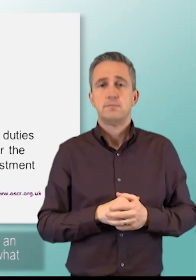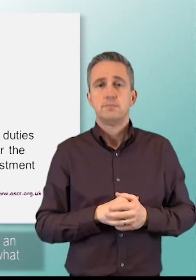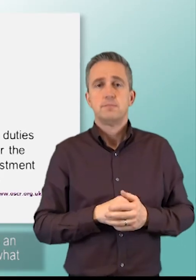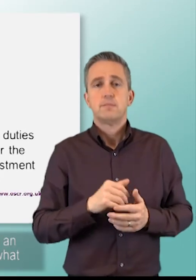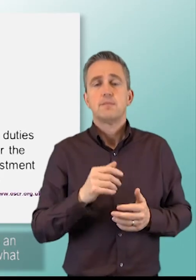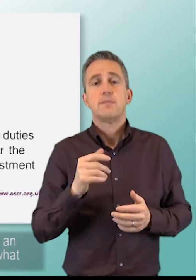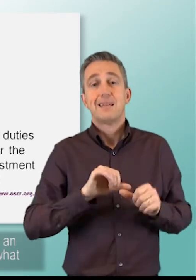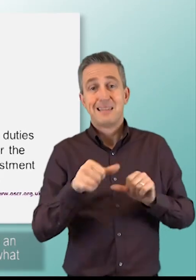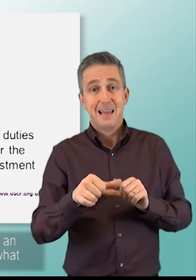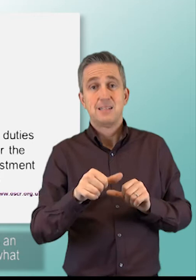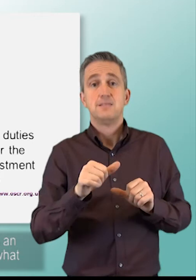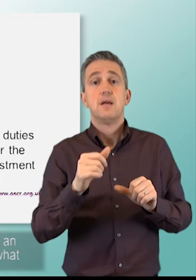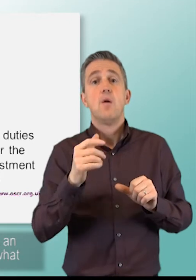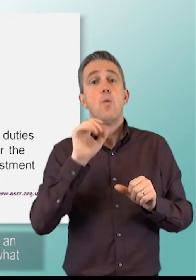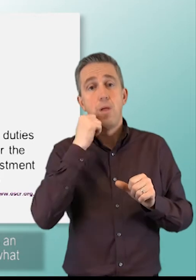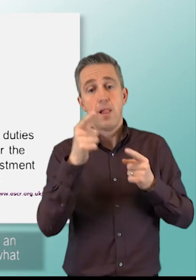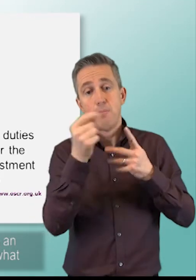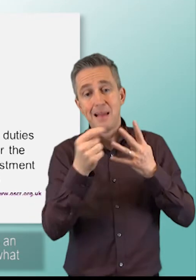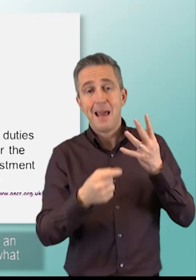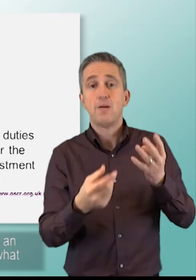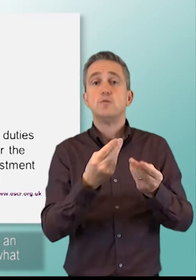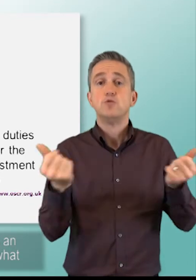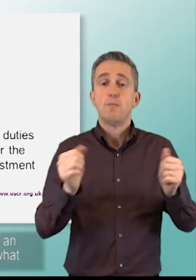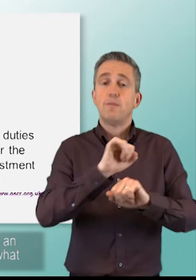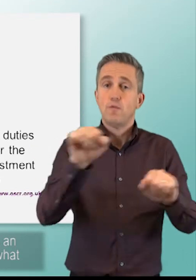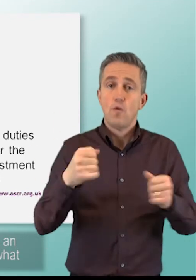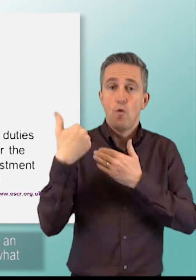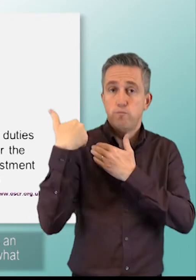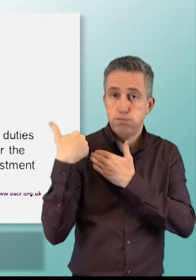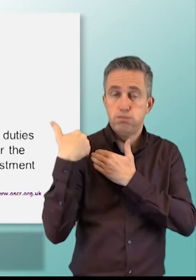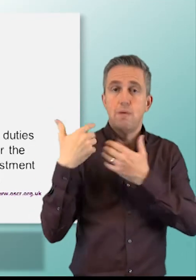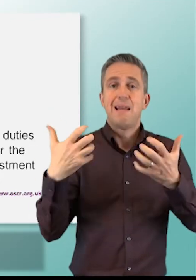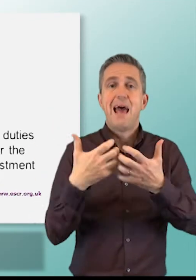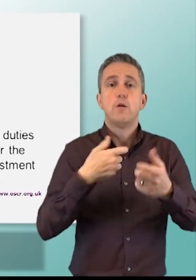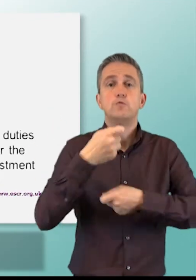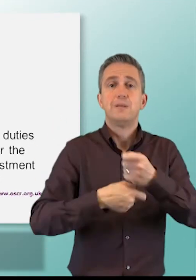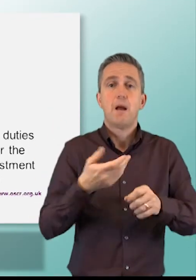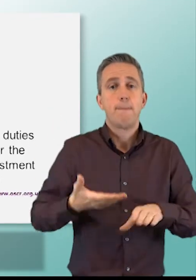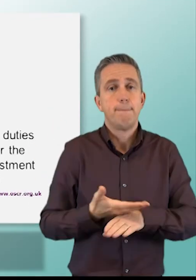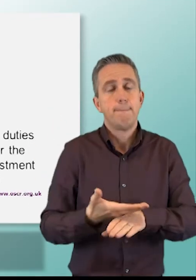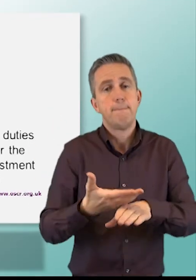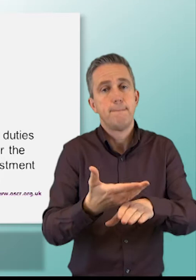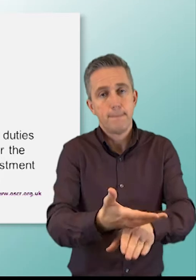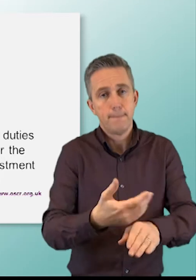next few slides is an explanation of what those duties actually are and what they really look like at a very practical